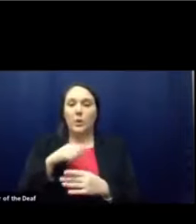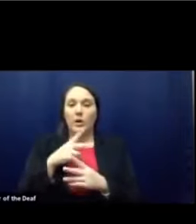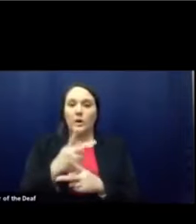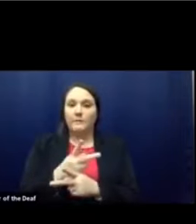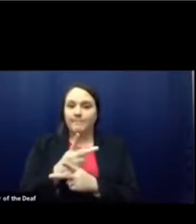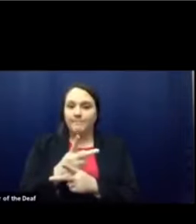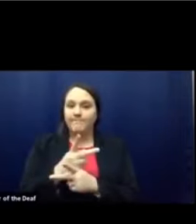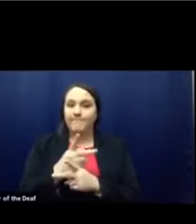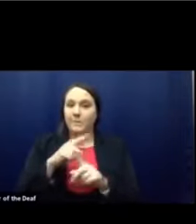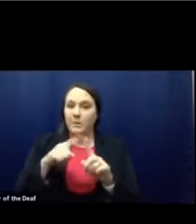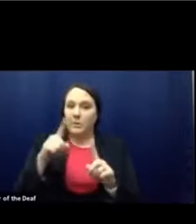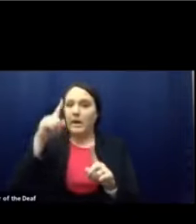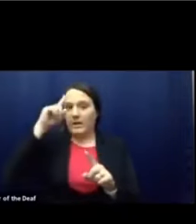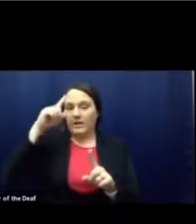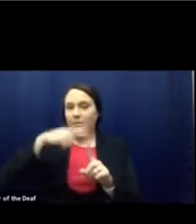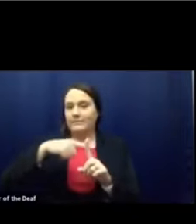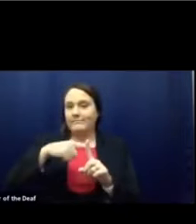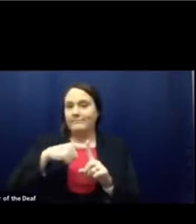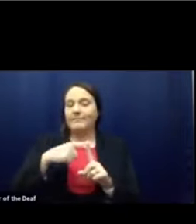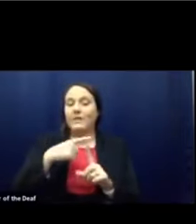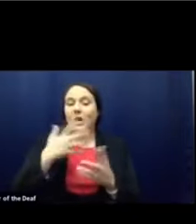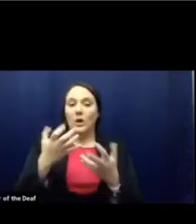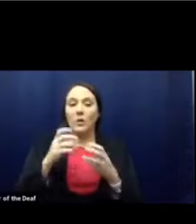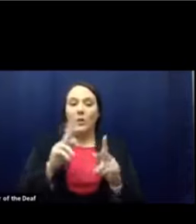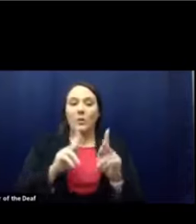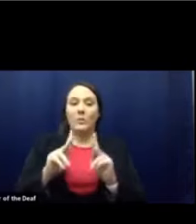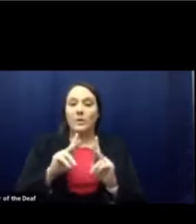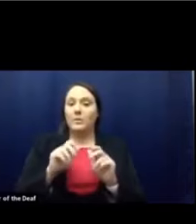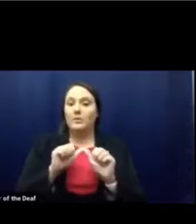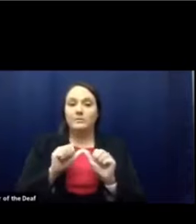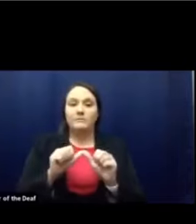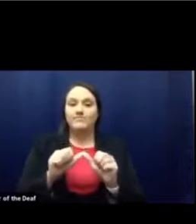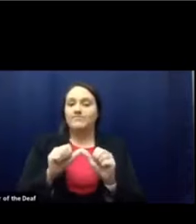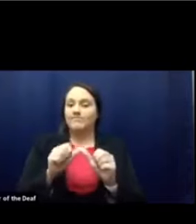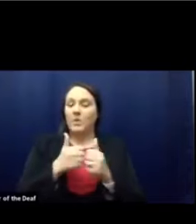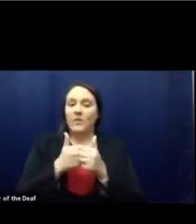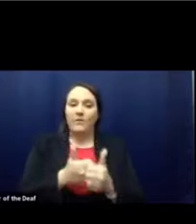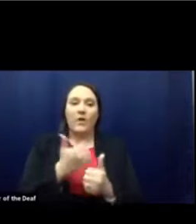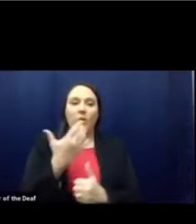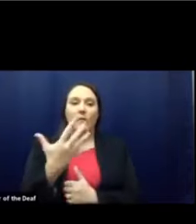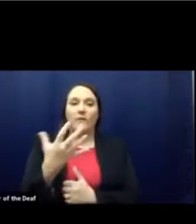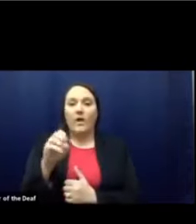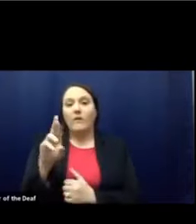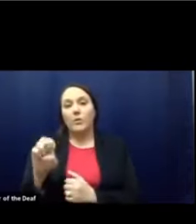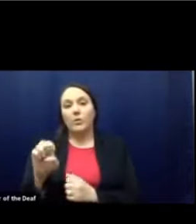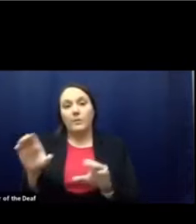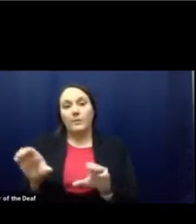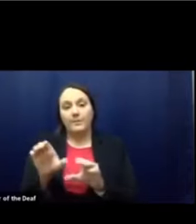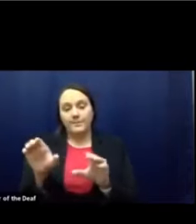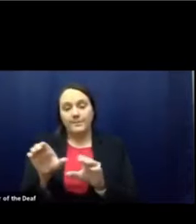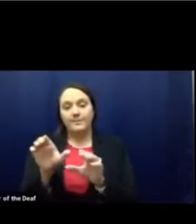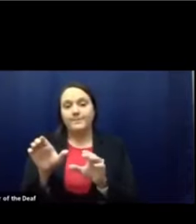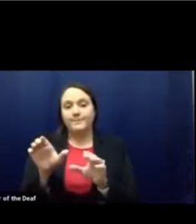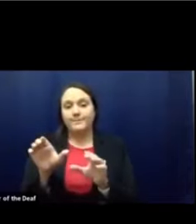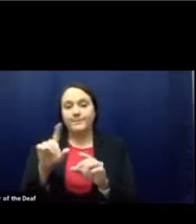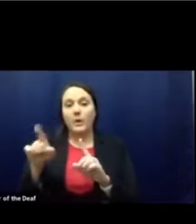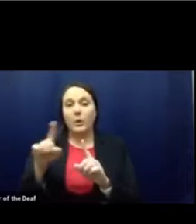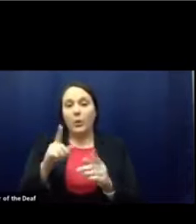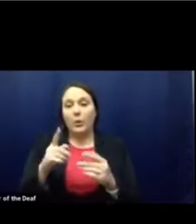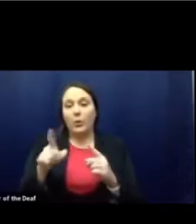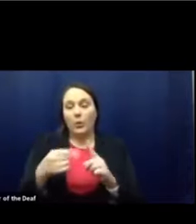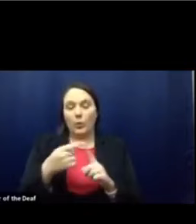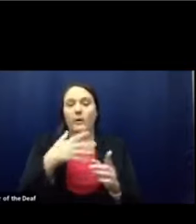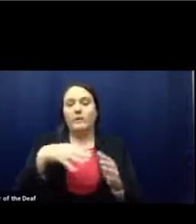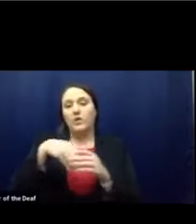optimistic, but want people to continue to keep their foot on the gas and following the five core actions whenever they're out and